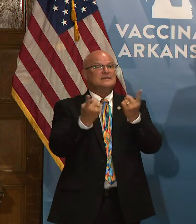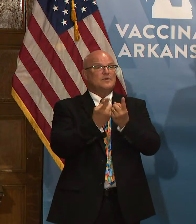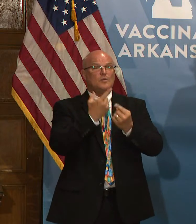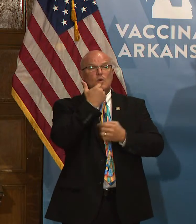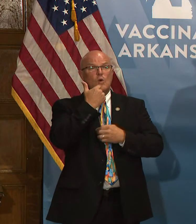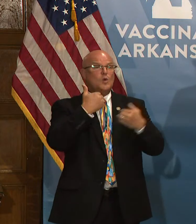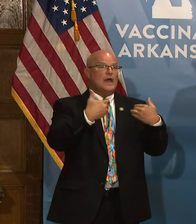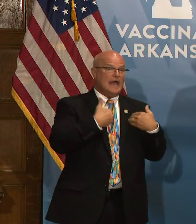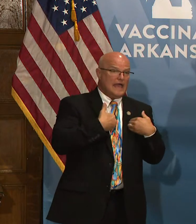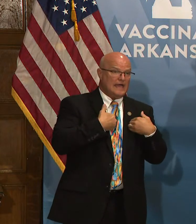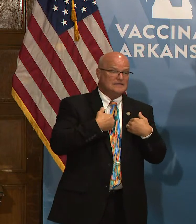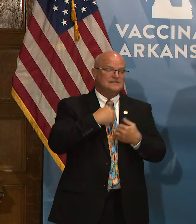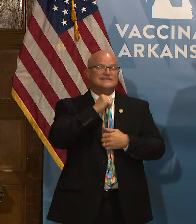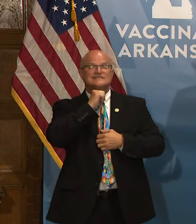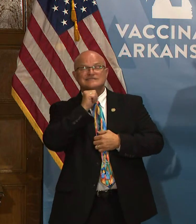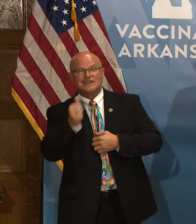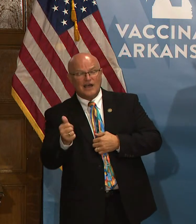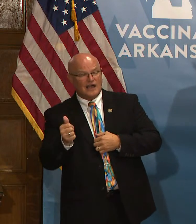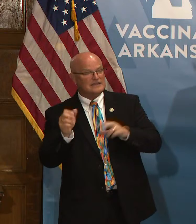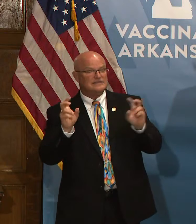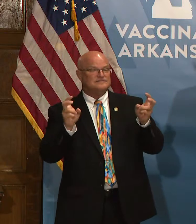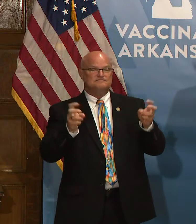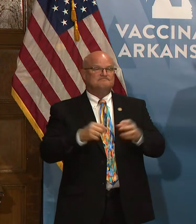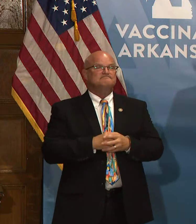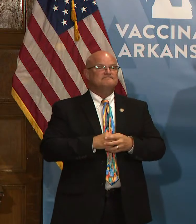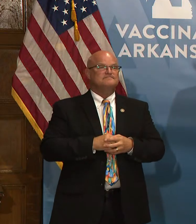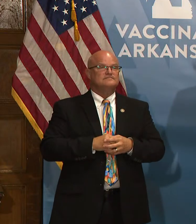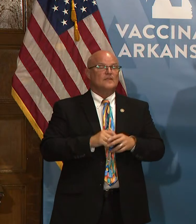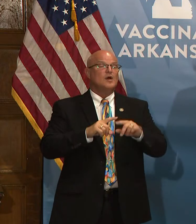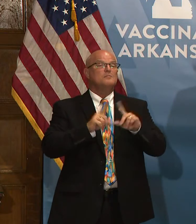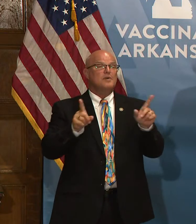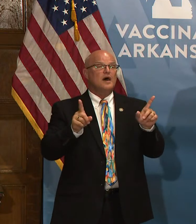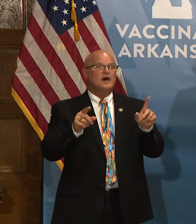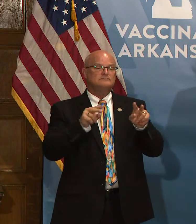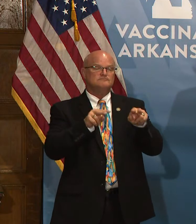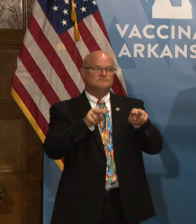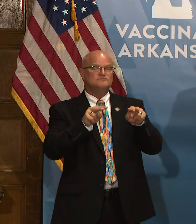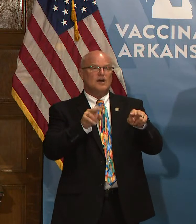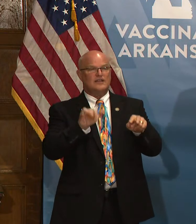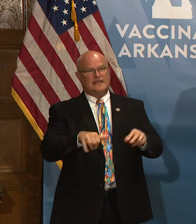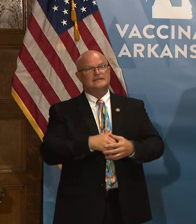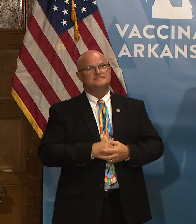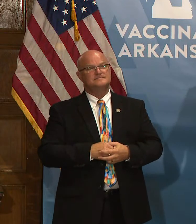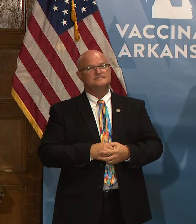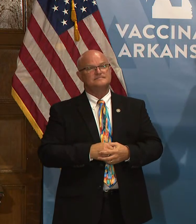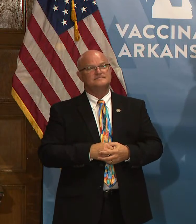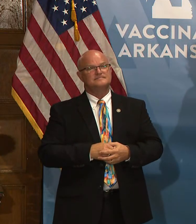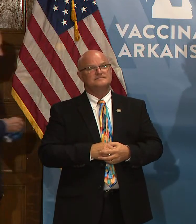who has one in effect and who does not have one in effect, but we continue to monitor that.